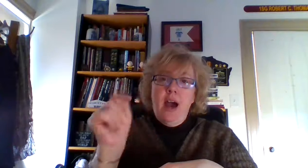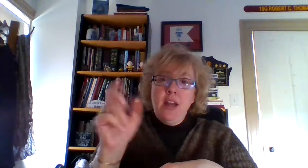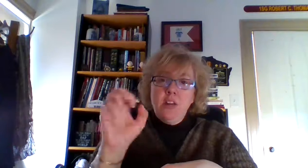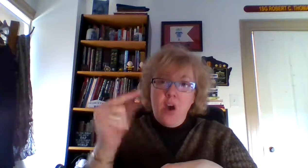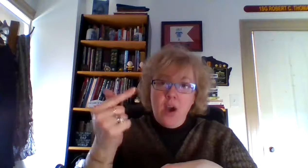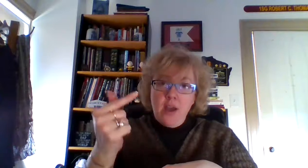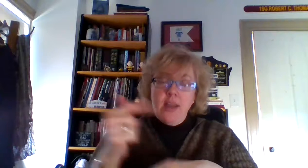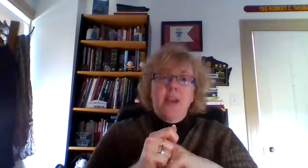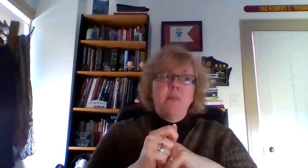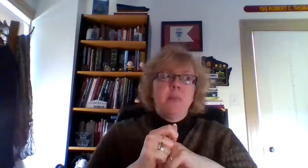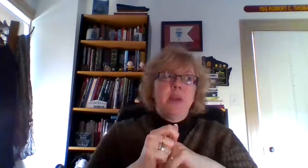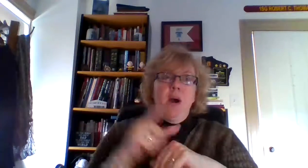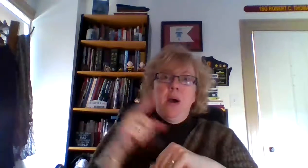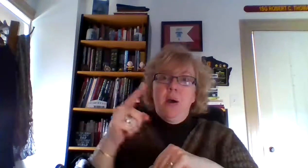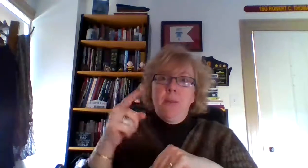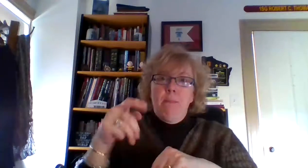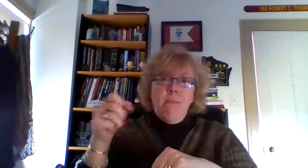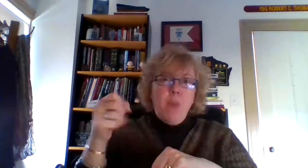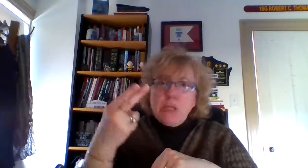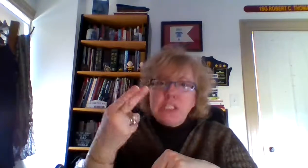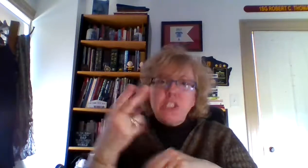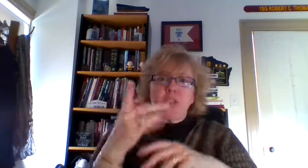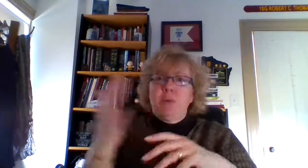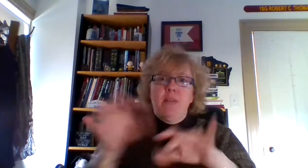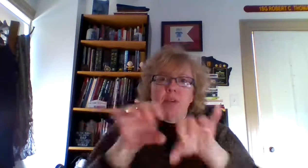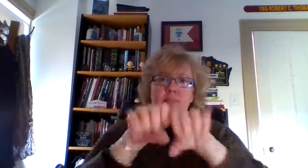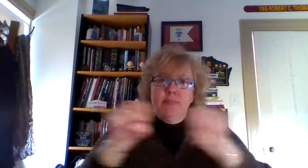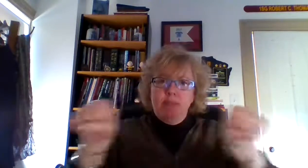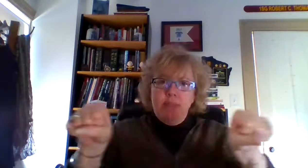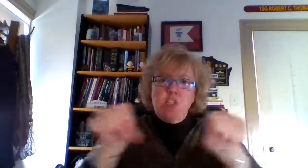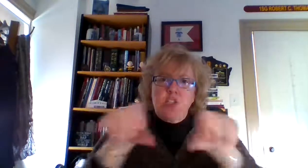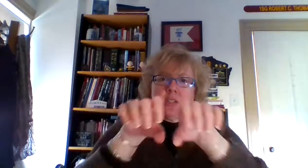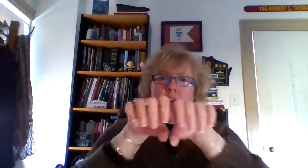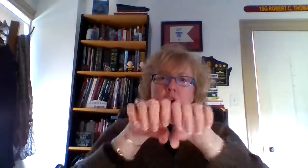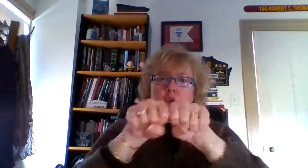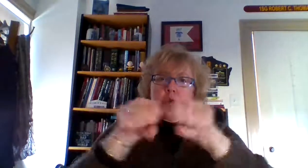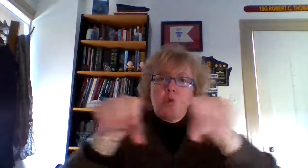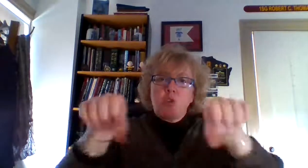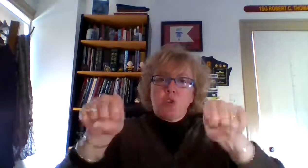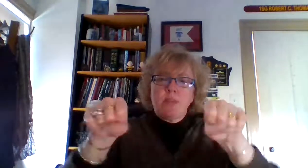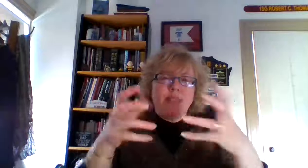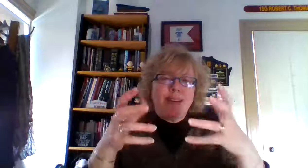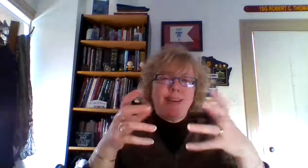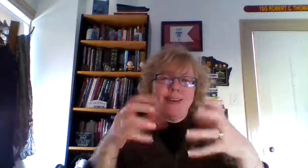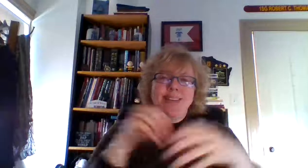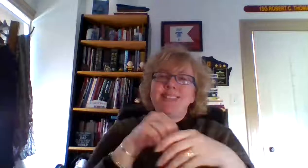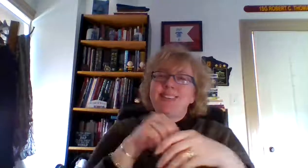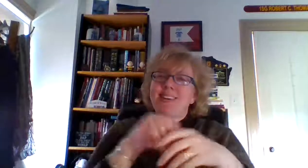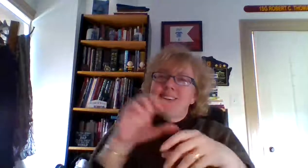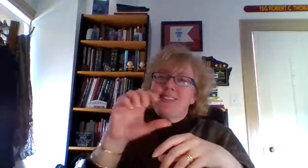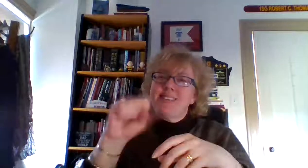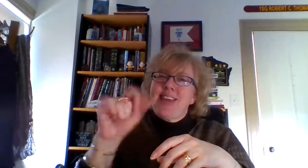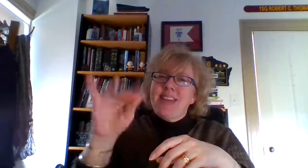hot dog. It can be Polish, whatever. It's just, it's like in the